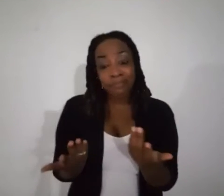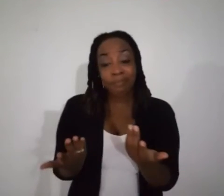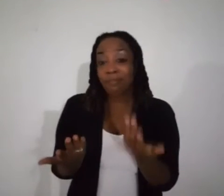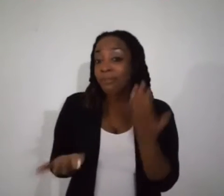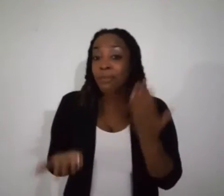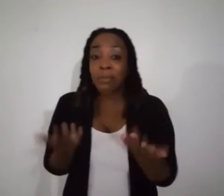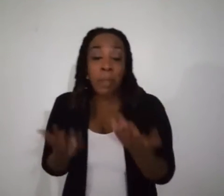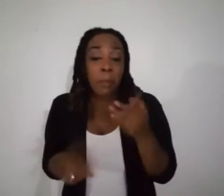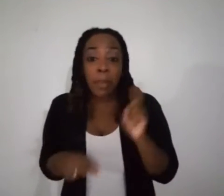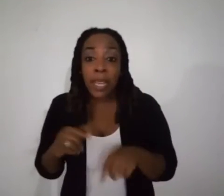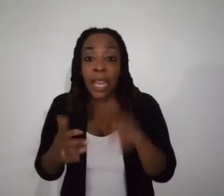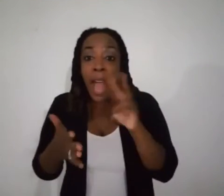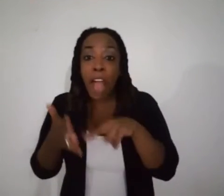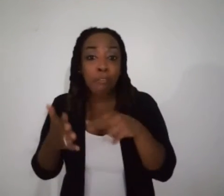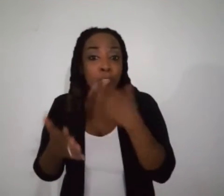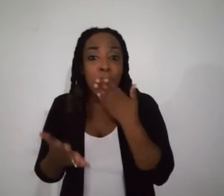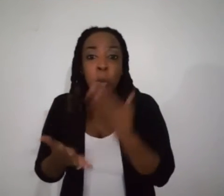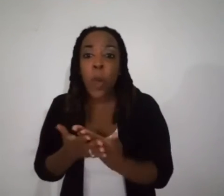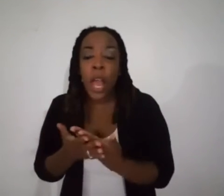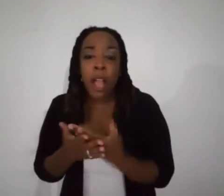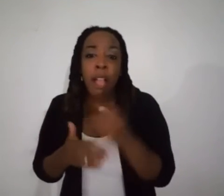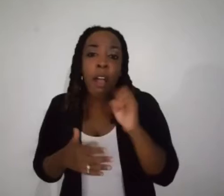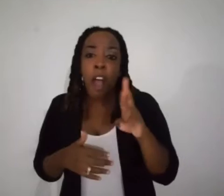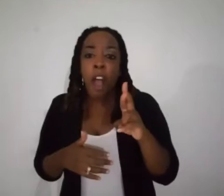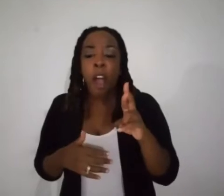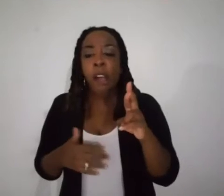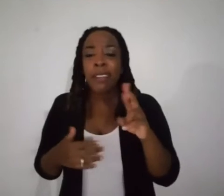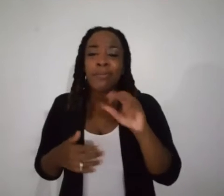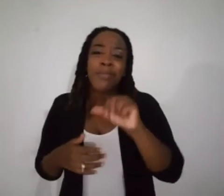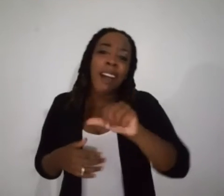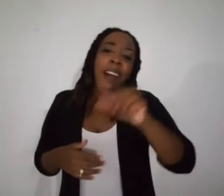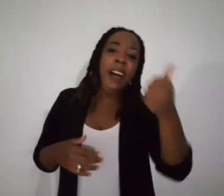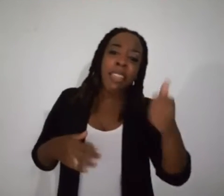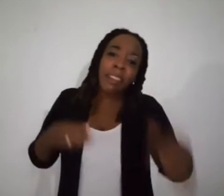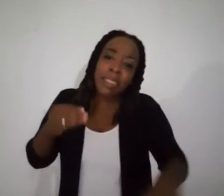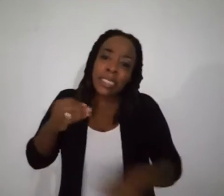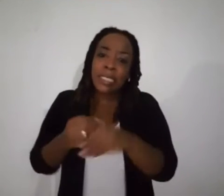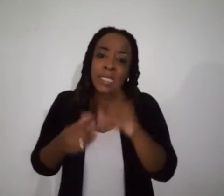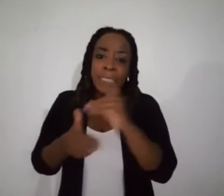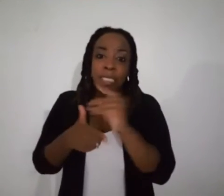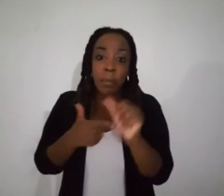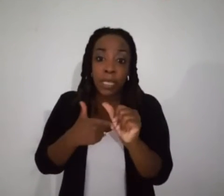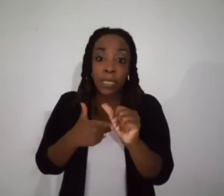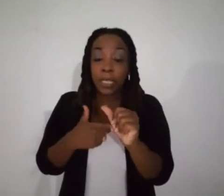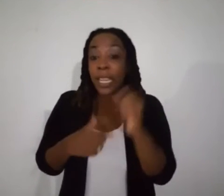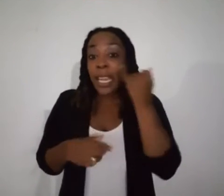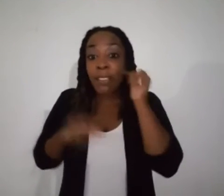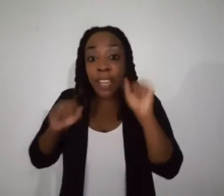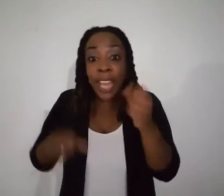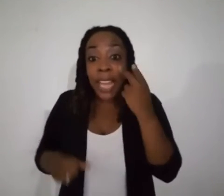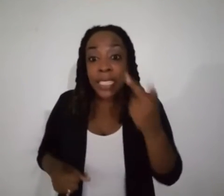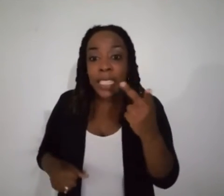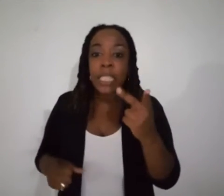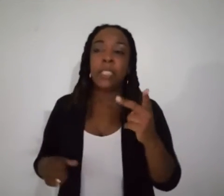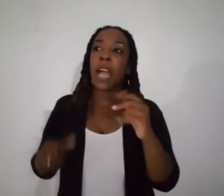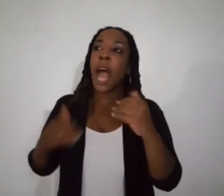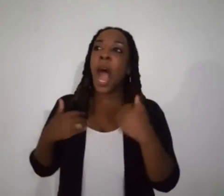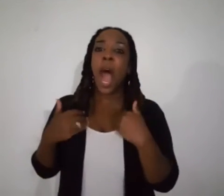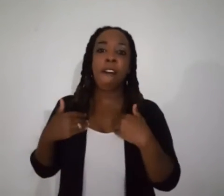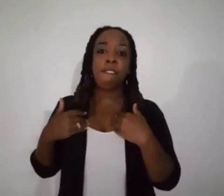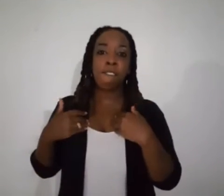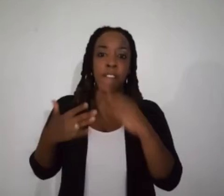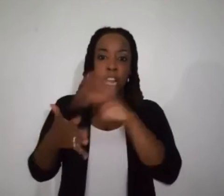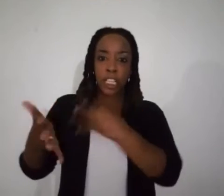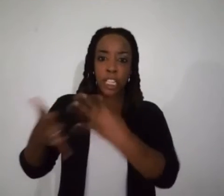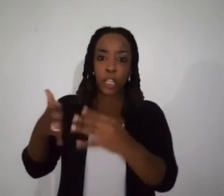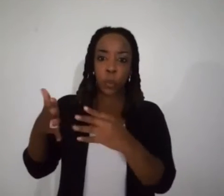other disabilities. So what we use for those who can see are visual schedules. So we make pictures